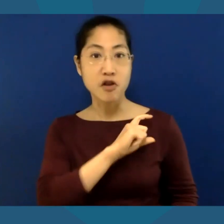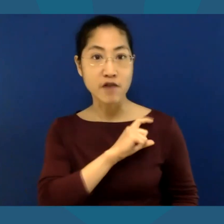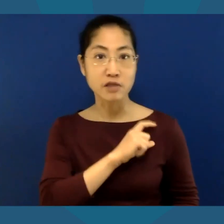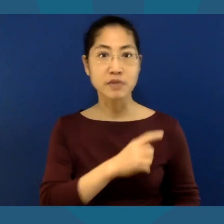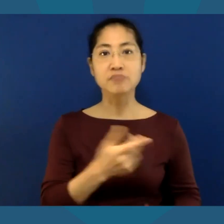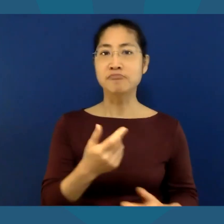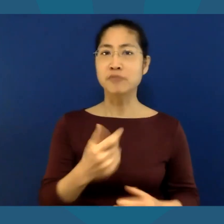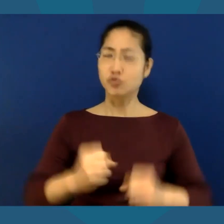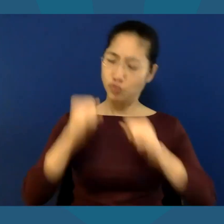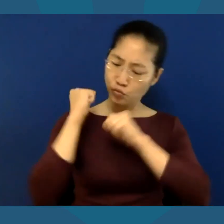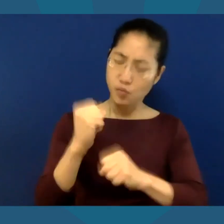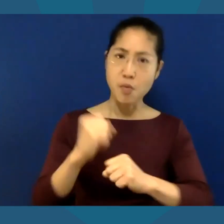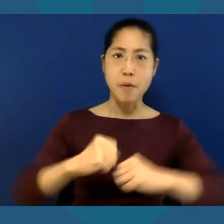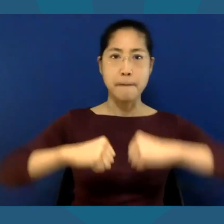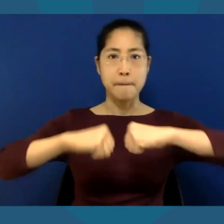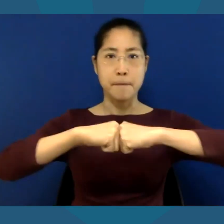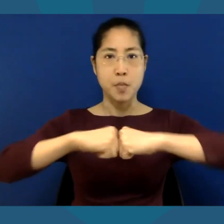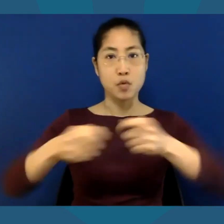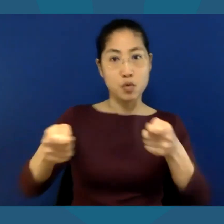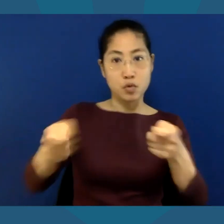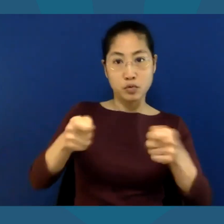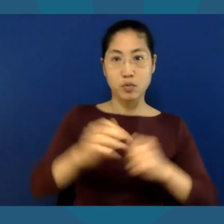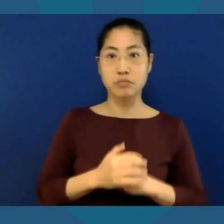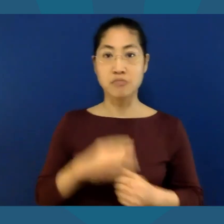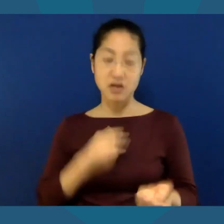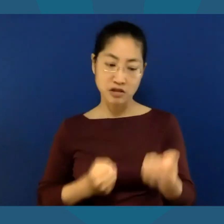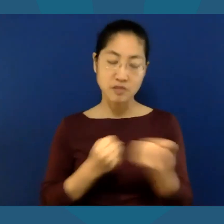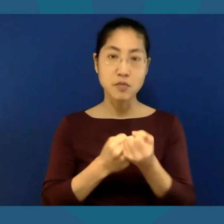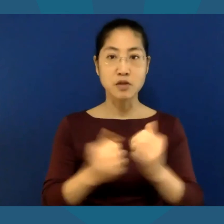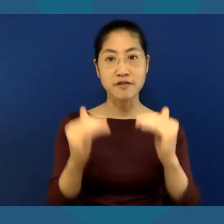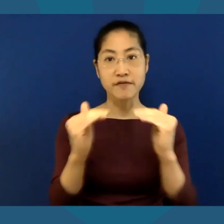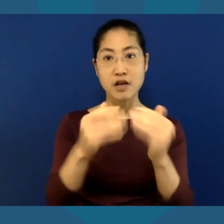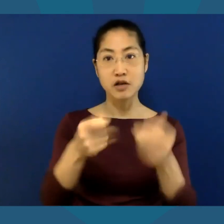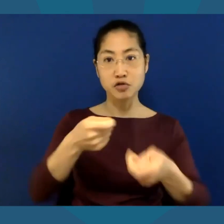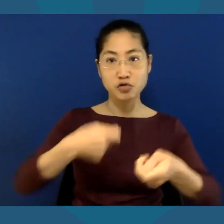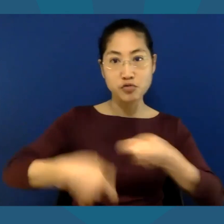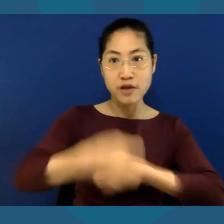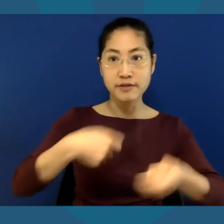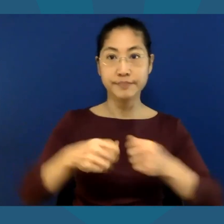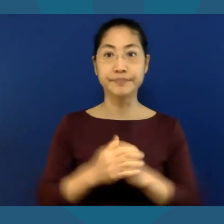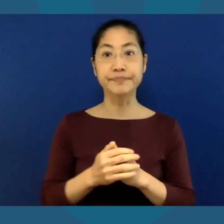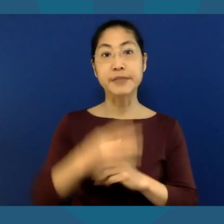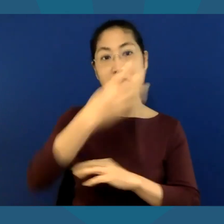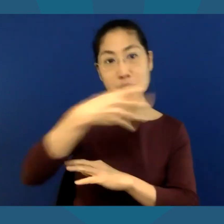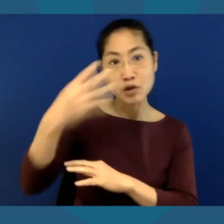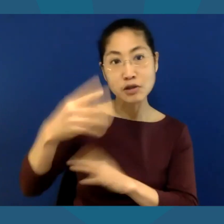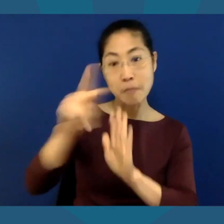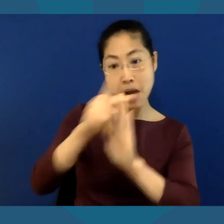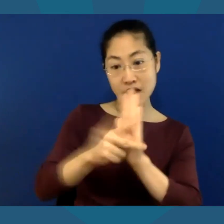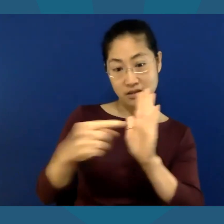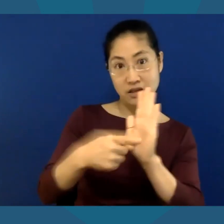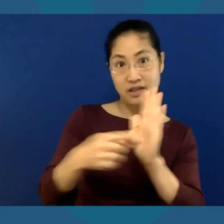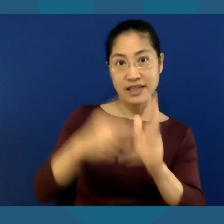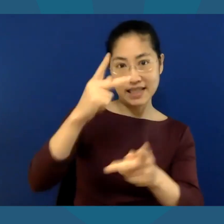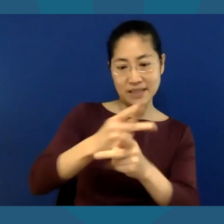law enforcement, and strong border control. I support fair trade and immigration policies that